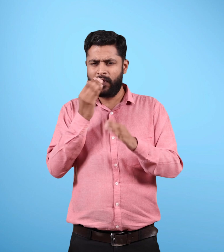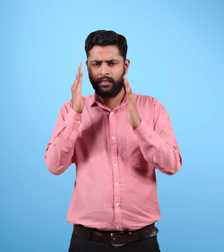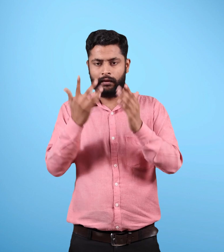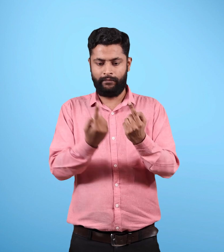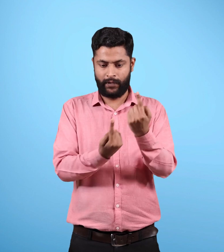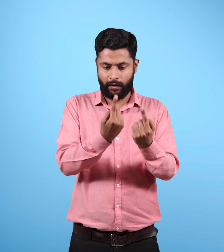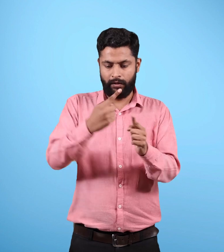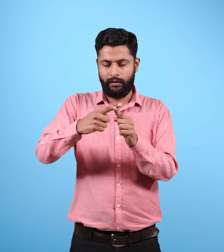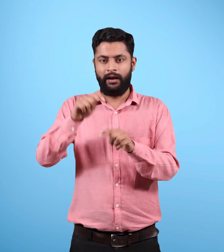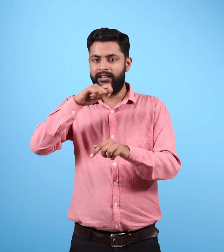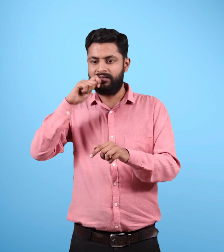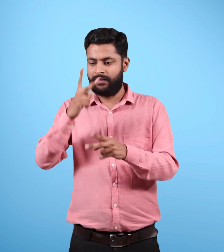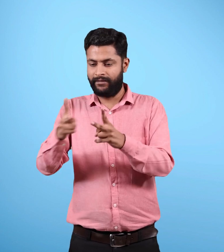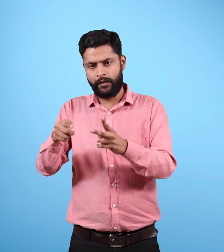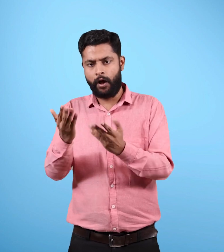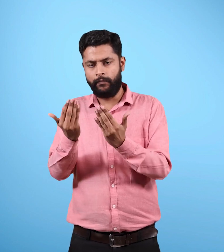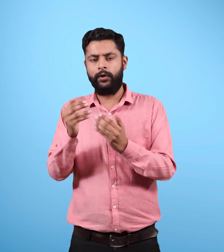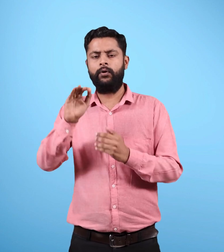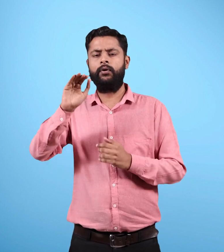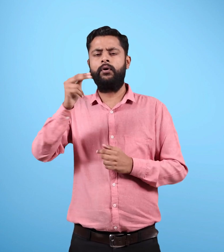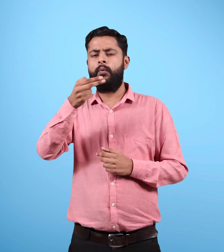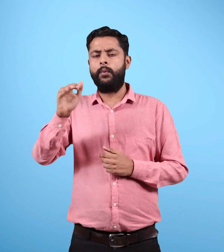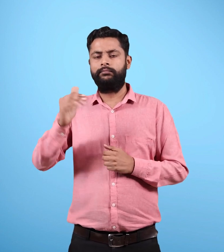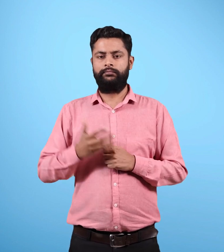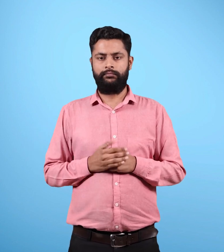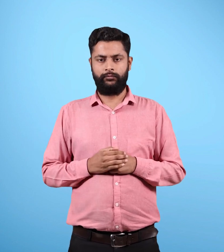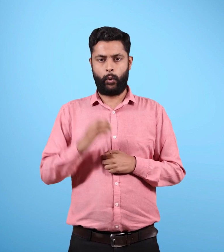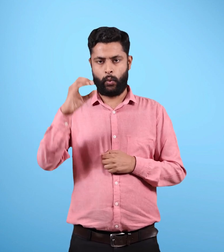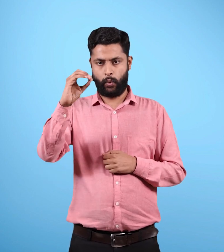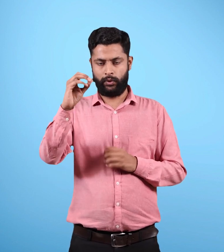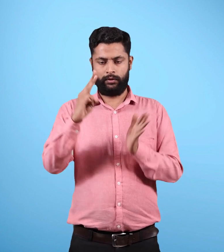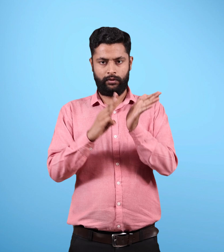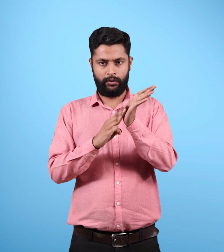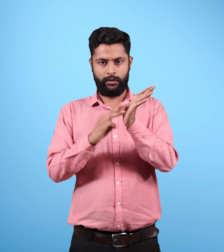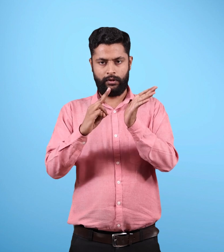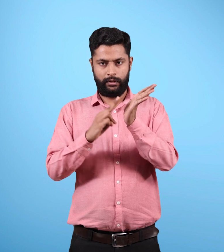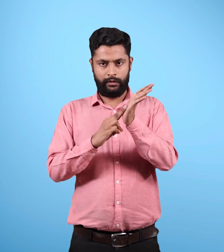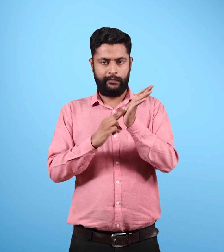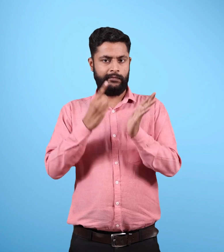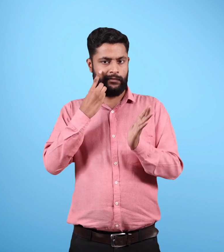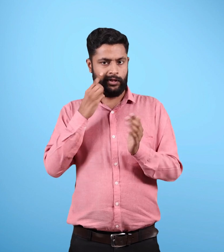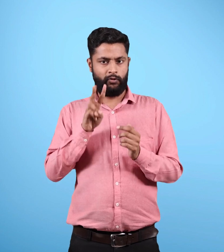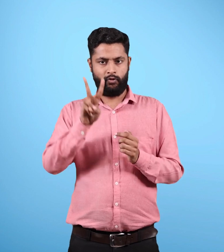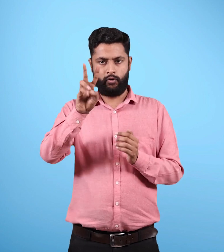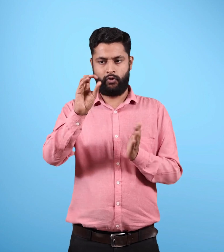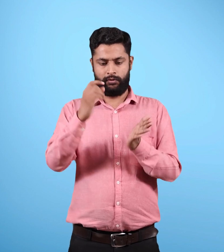Animals which eat both plants as well as other animals are called omnivores.